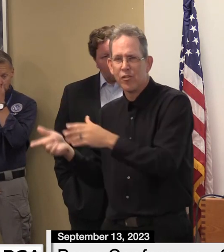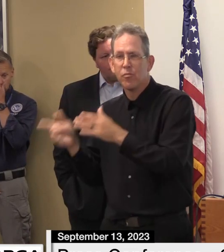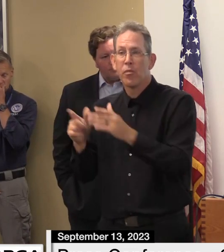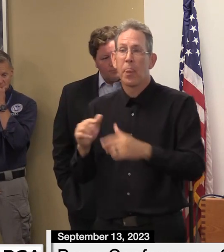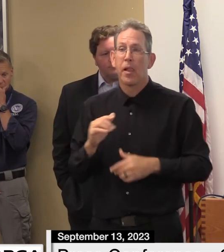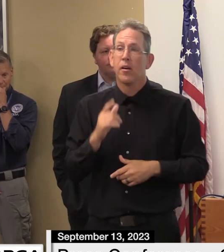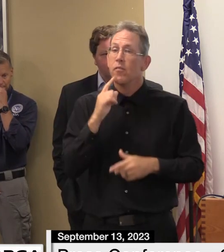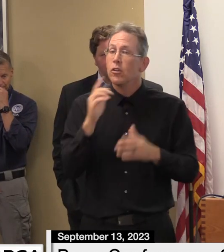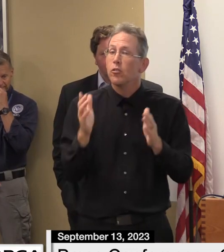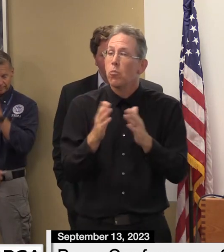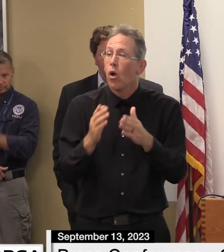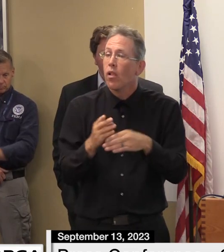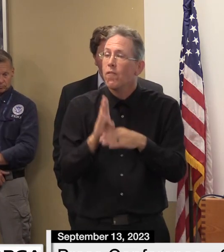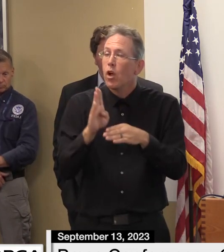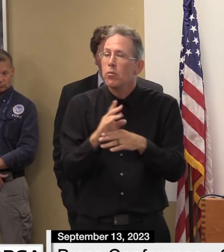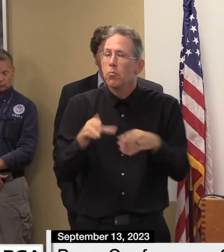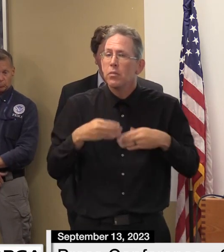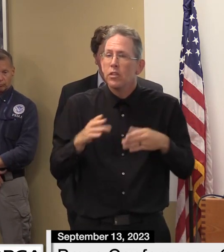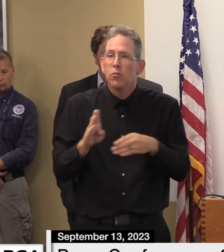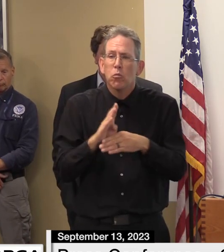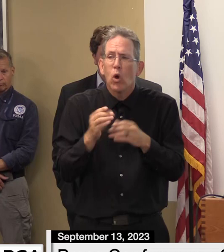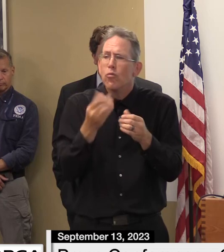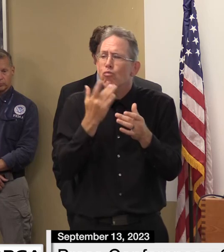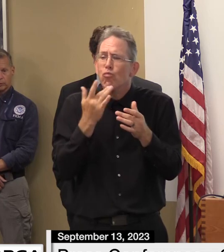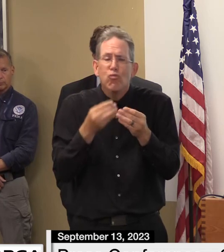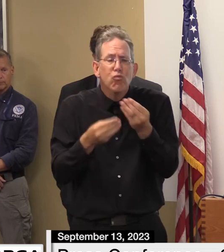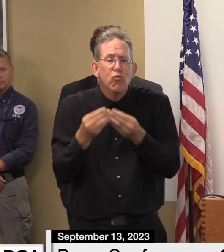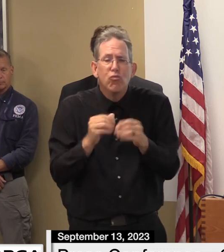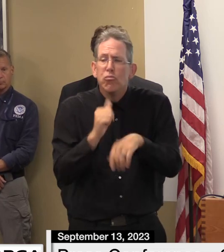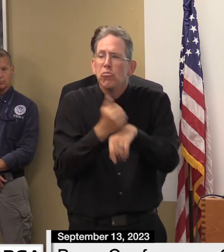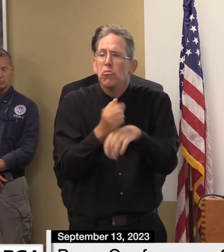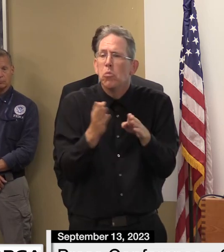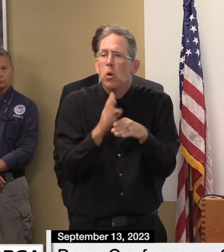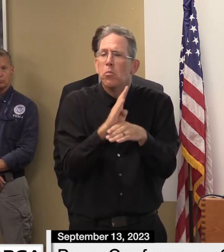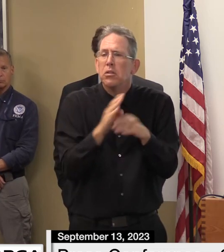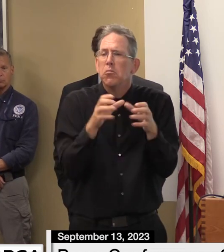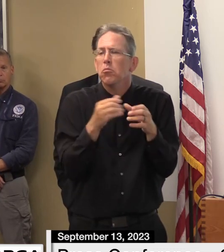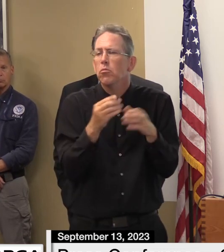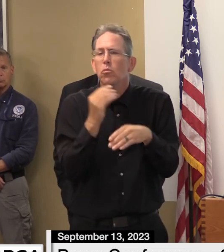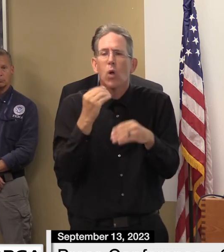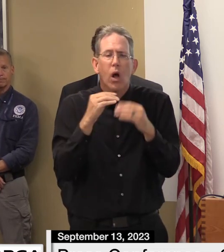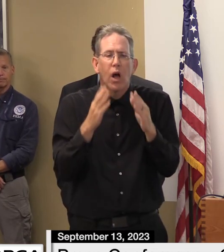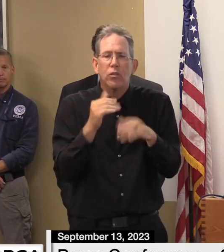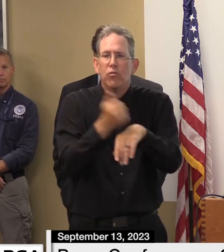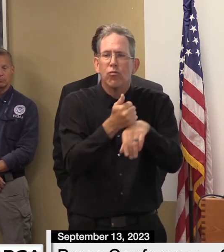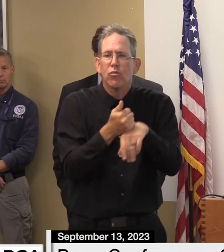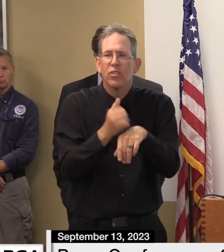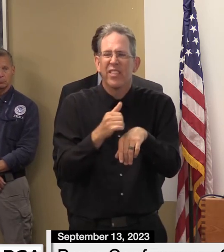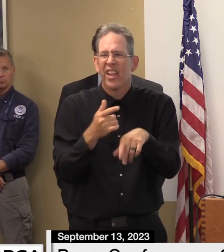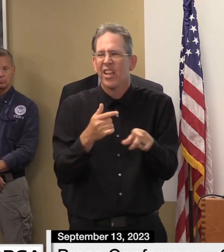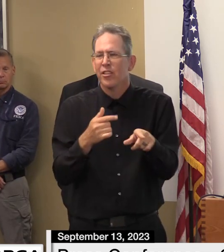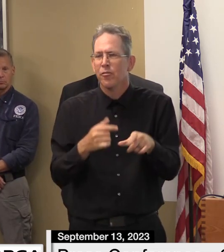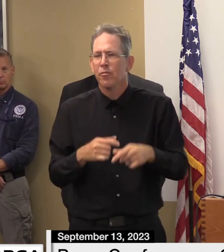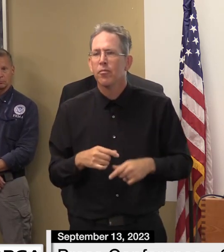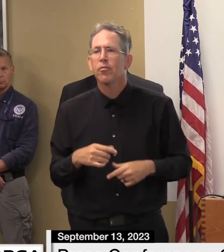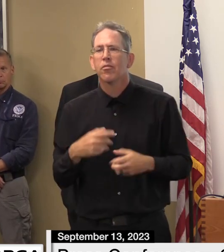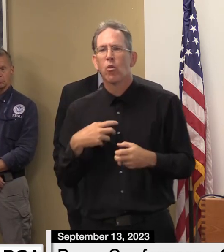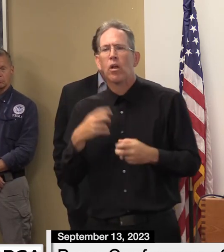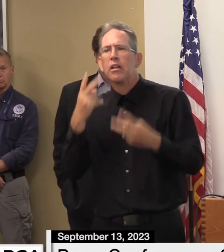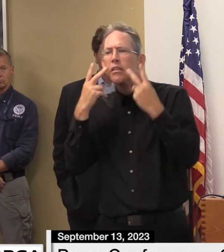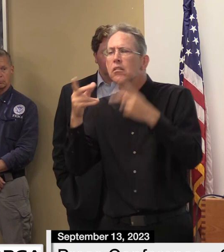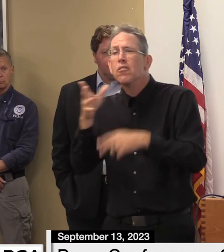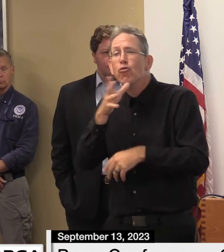developers doing small deals that can be the kind of infill development that we often see, especially in our rural